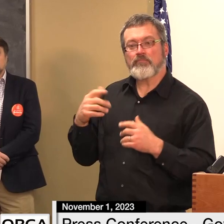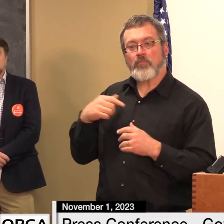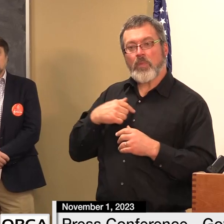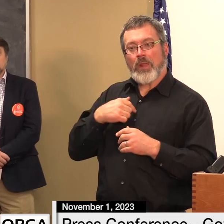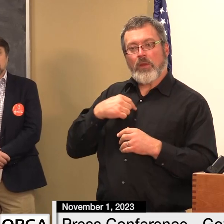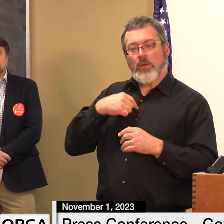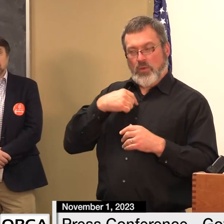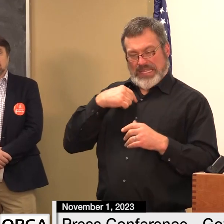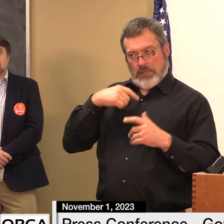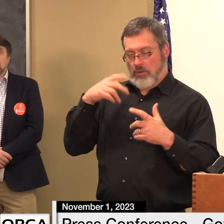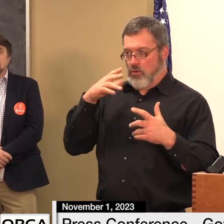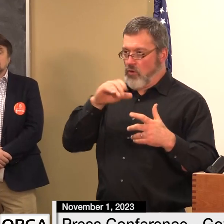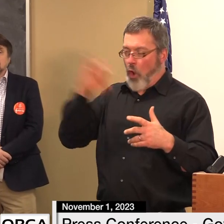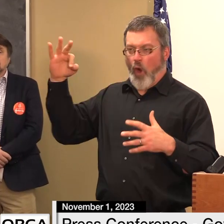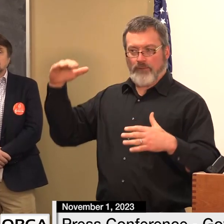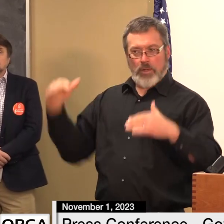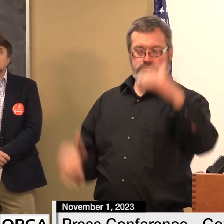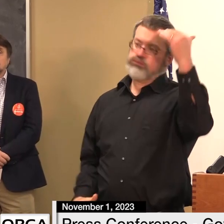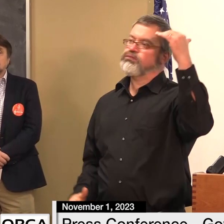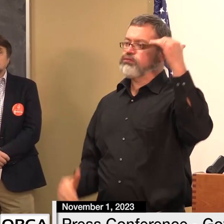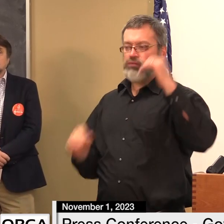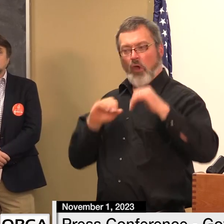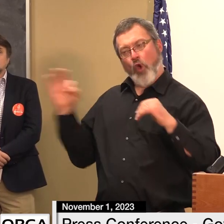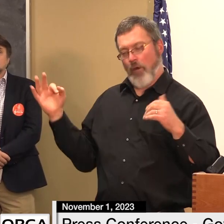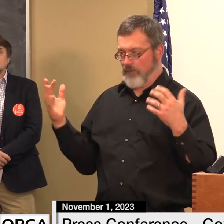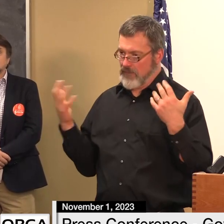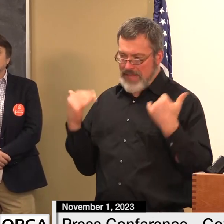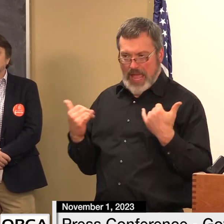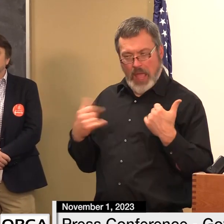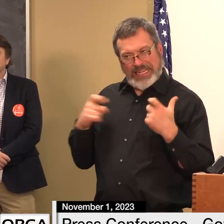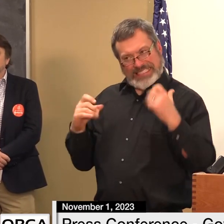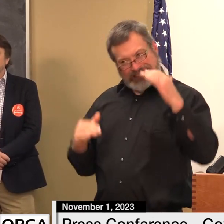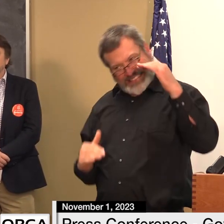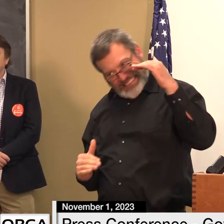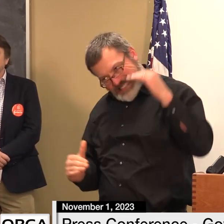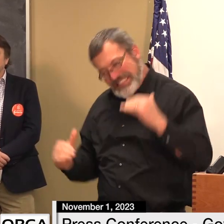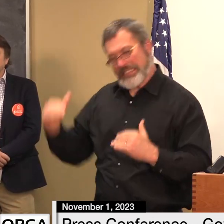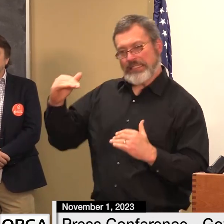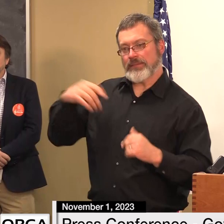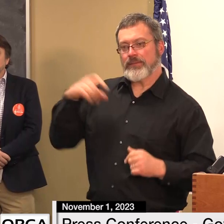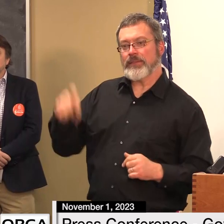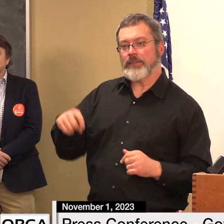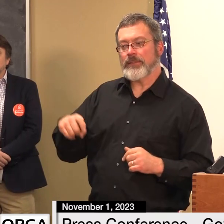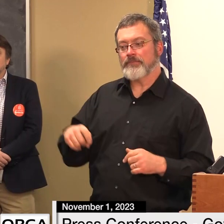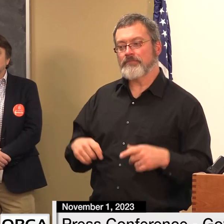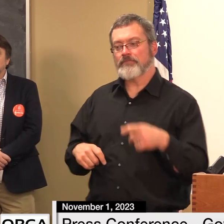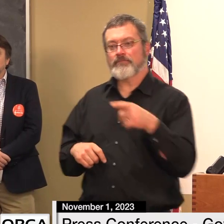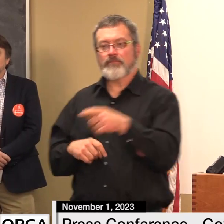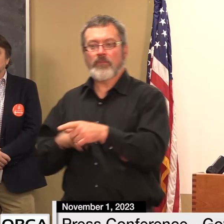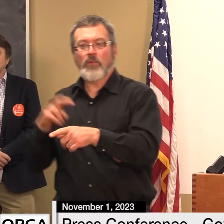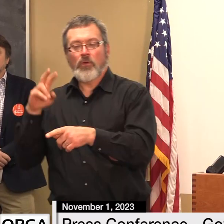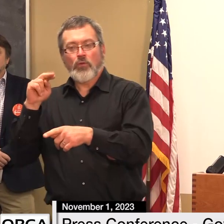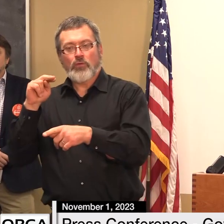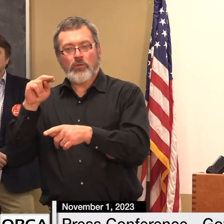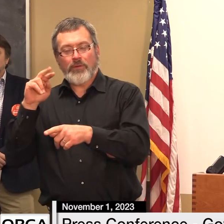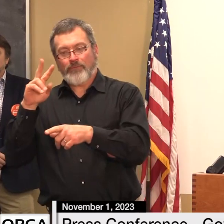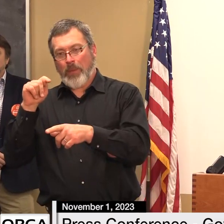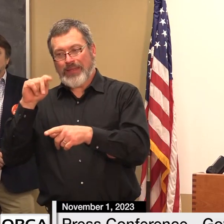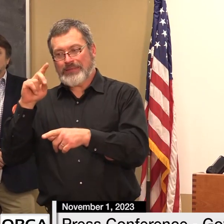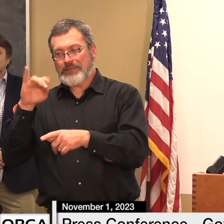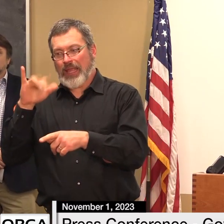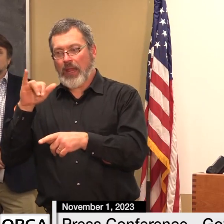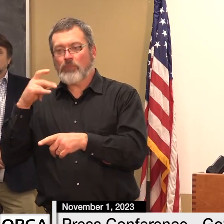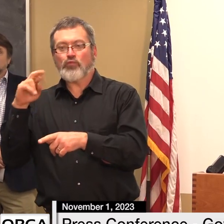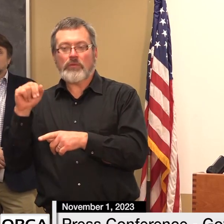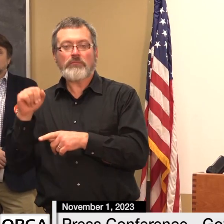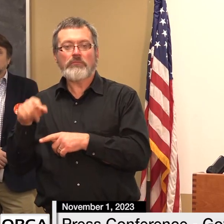Um, Governor, could you explain why we don't need